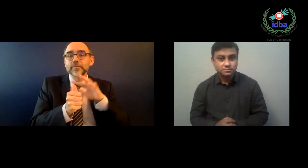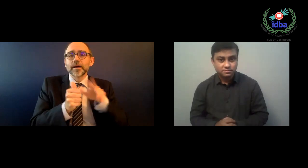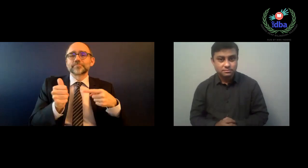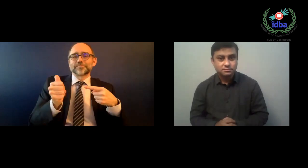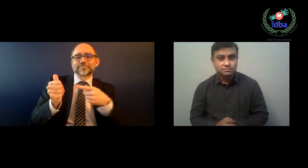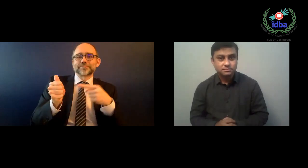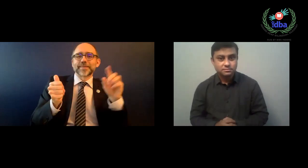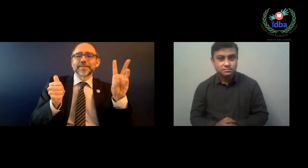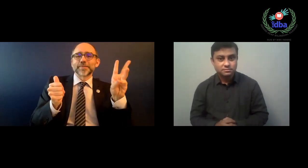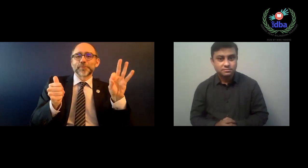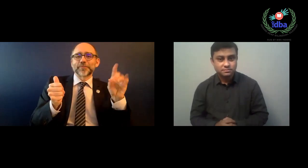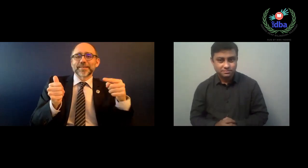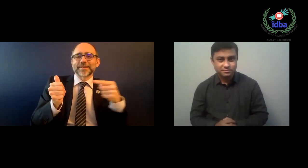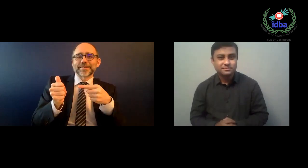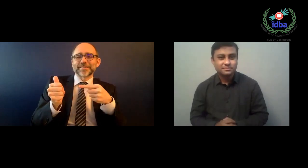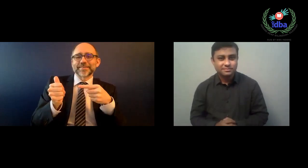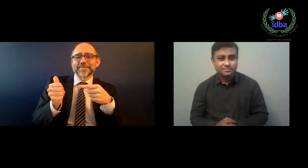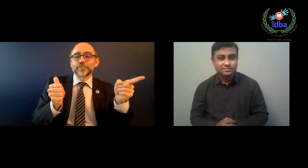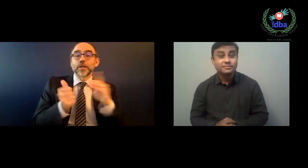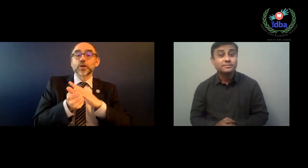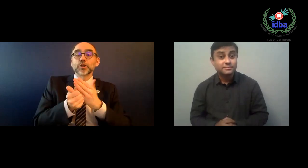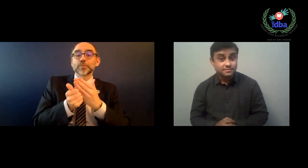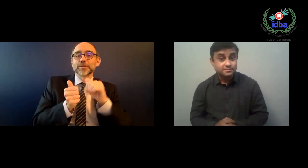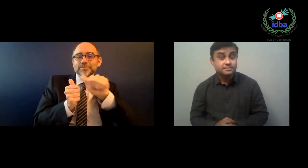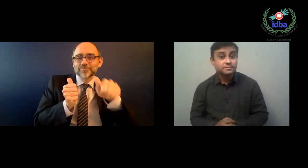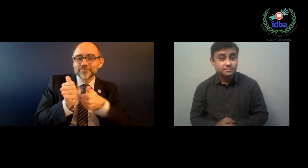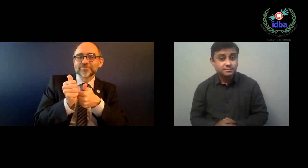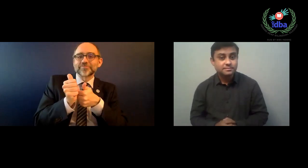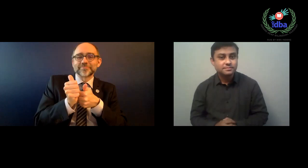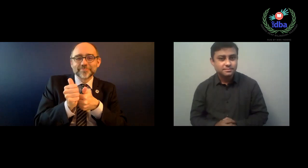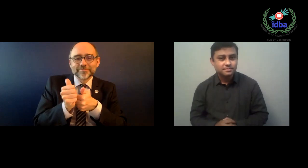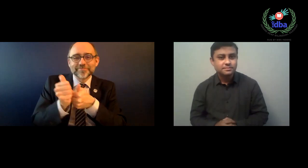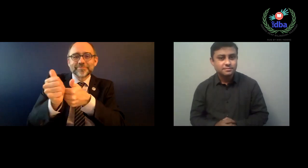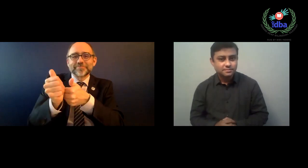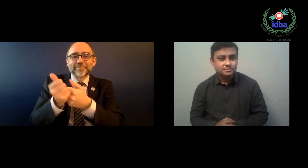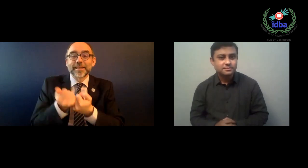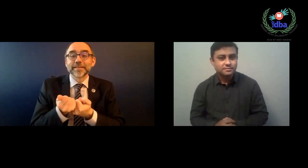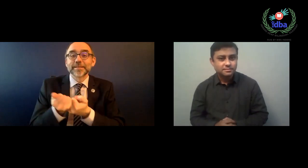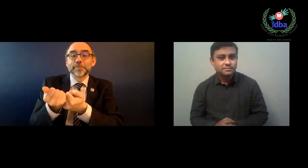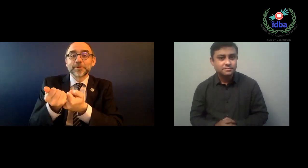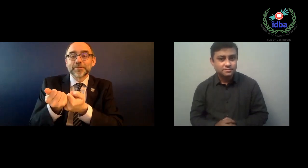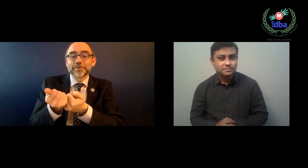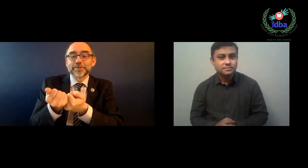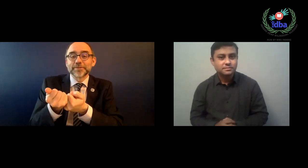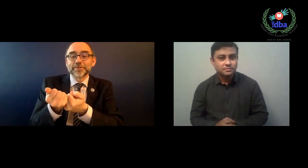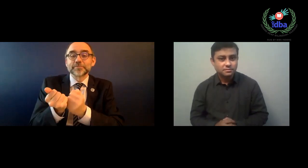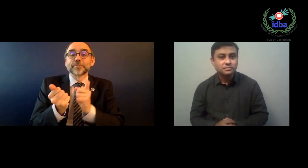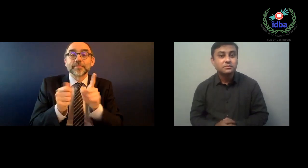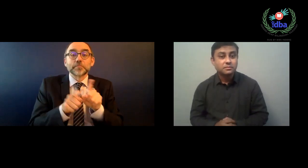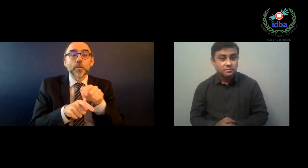respect the World Federation of the Deaf, and interpreters will come under WFD